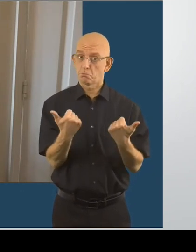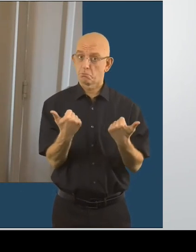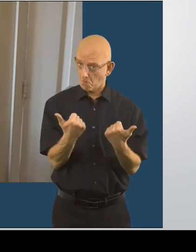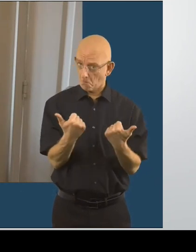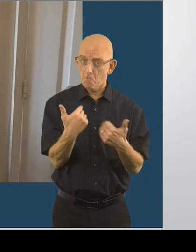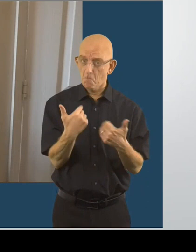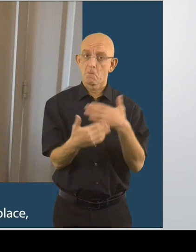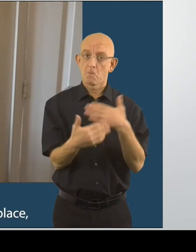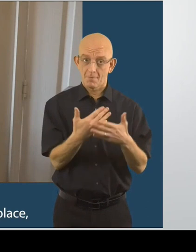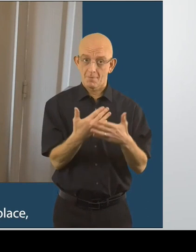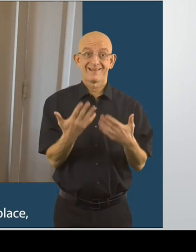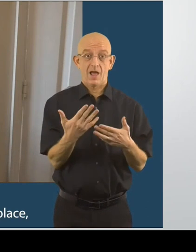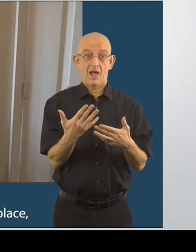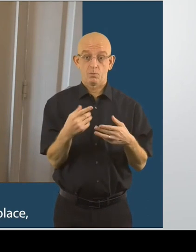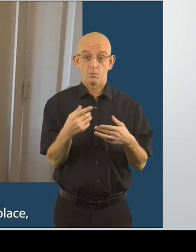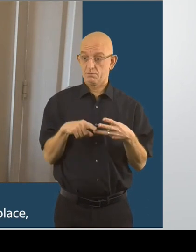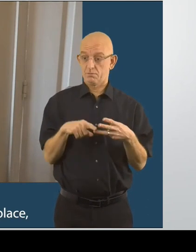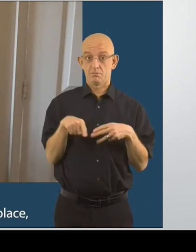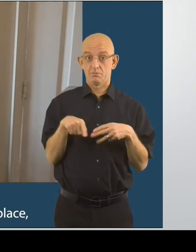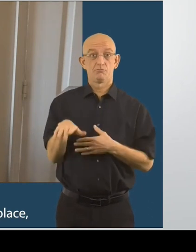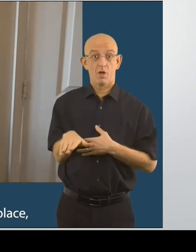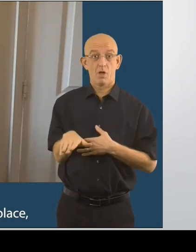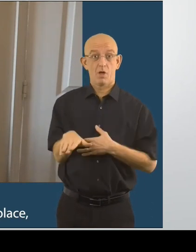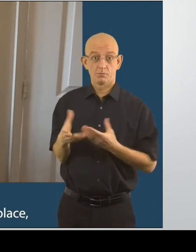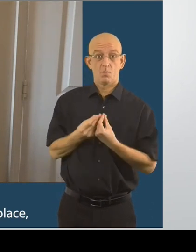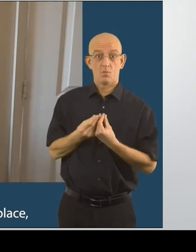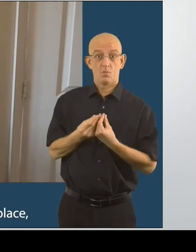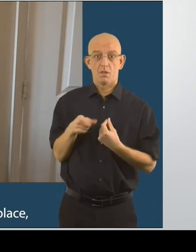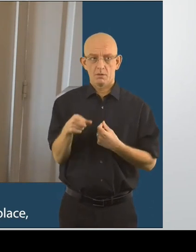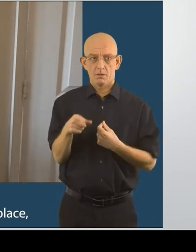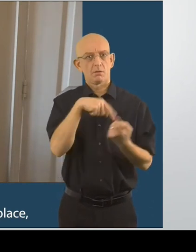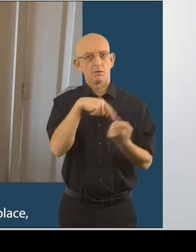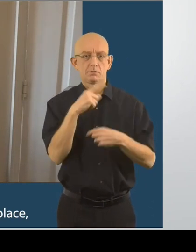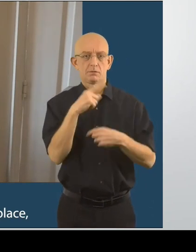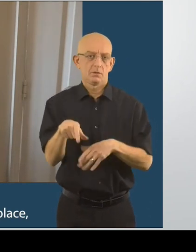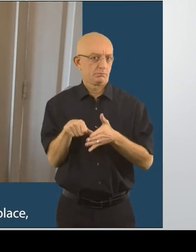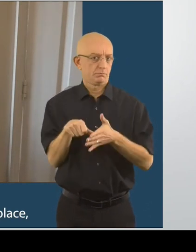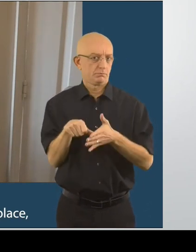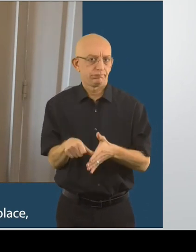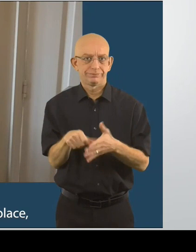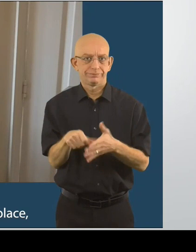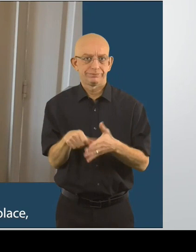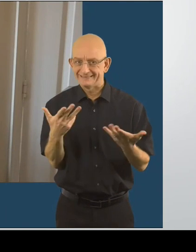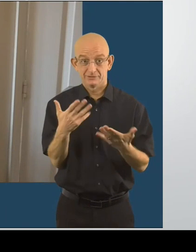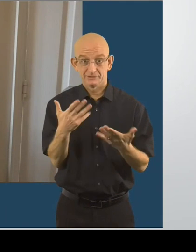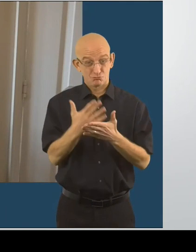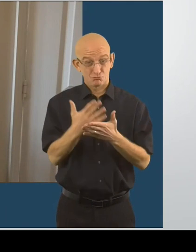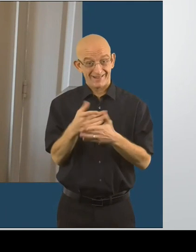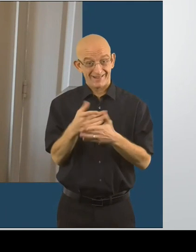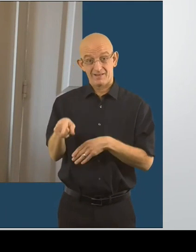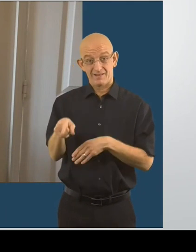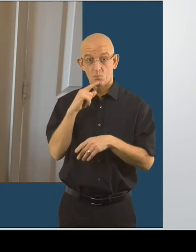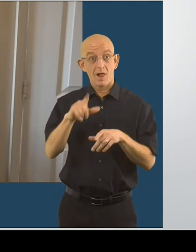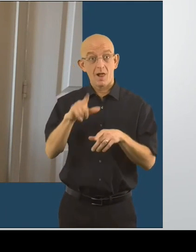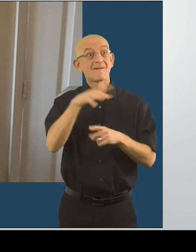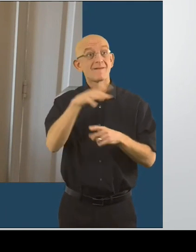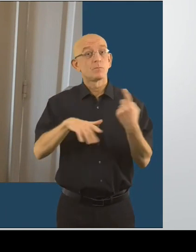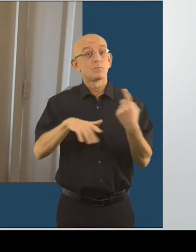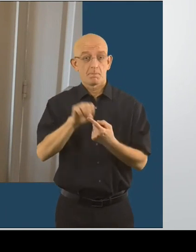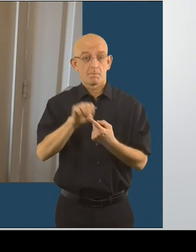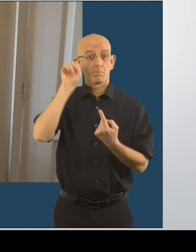and they were short term. I now have a child who was considered very difficult to place and was about